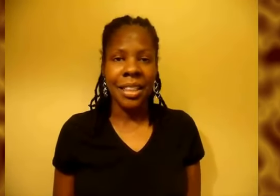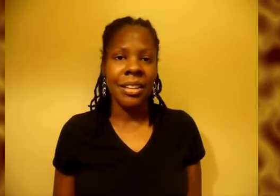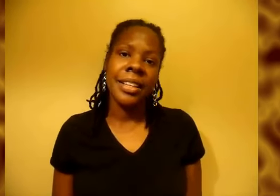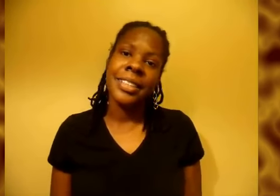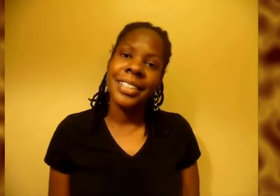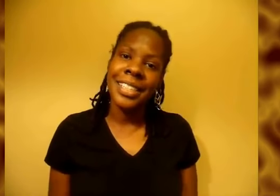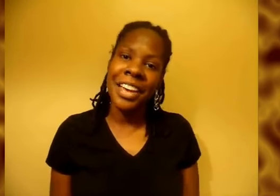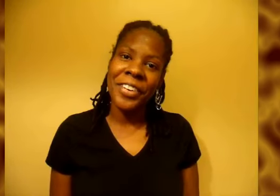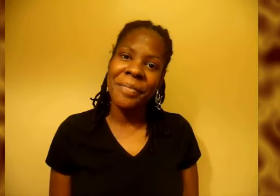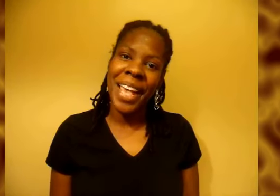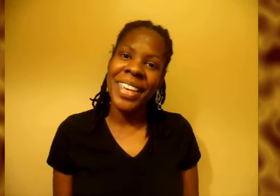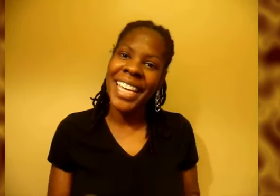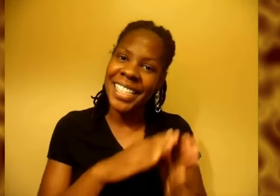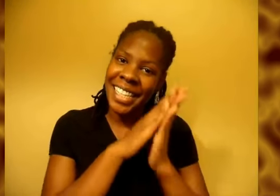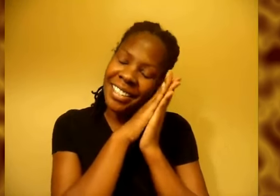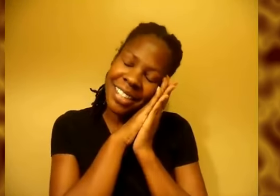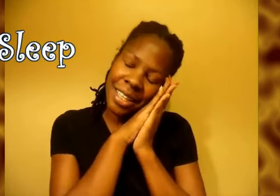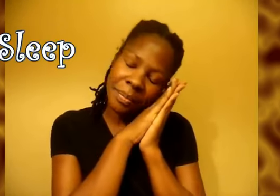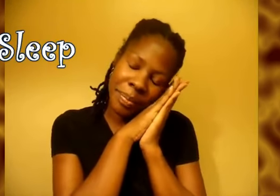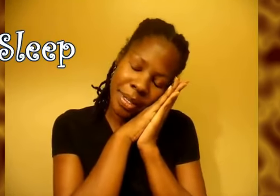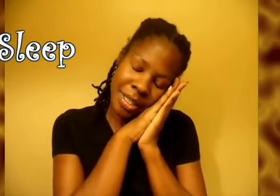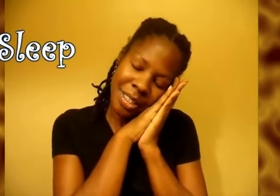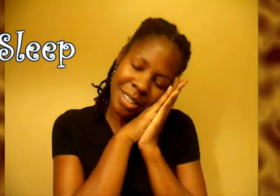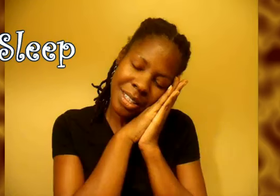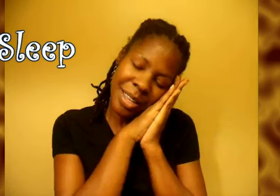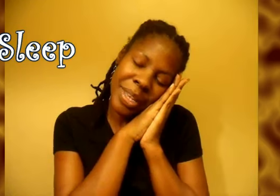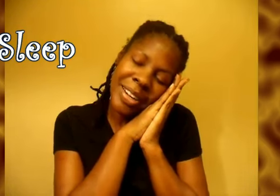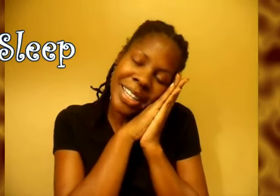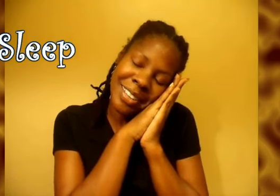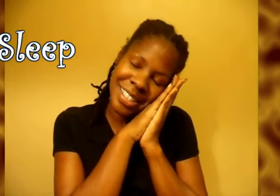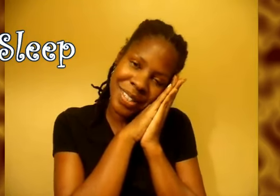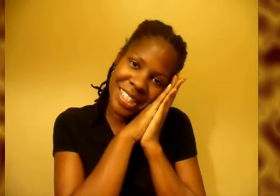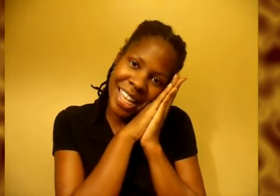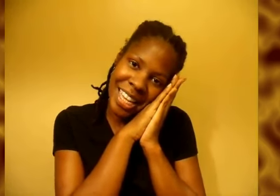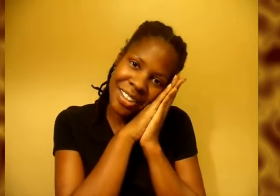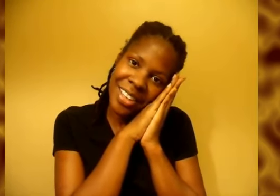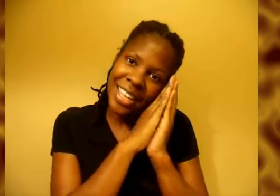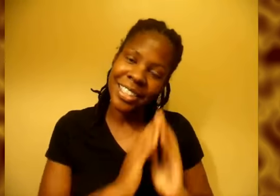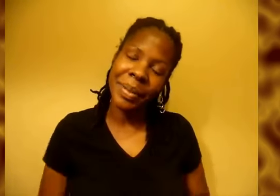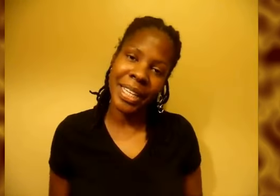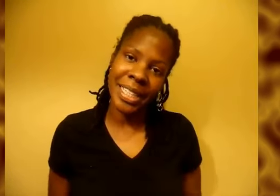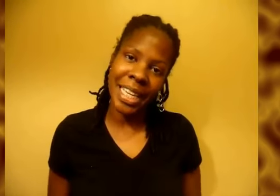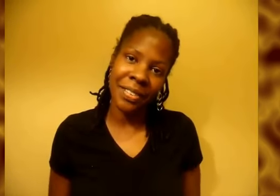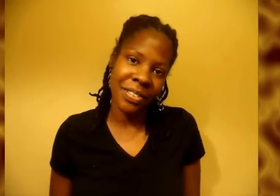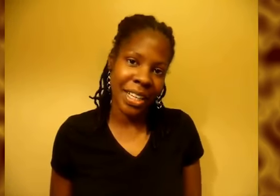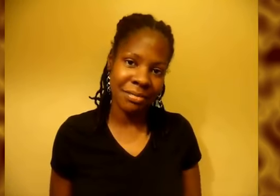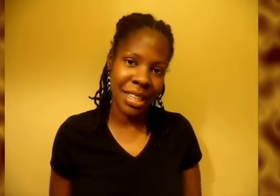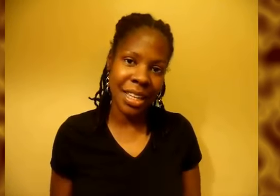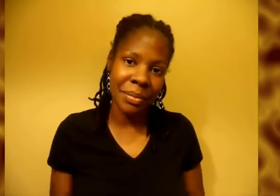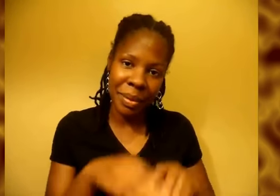Another good sign for a baby is sleep. And we already do this one, so they know. So like, instead of like telling them, it's like,